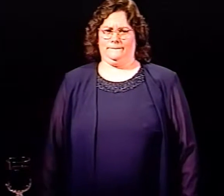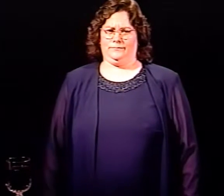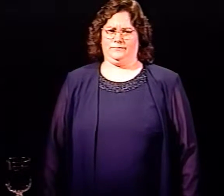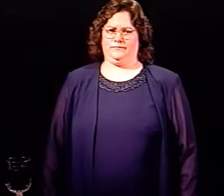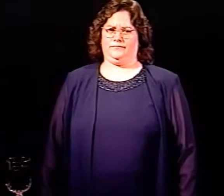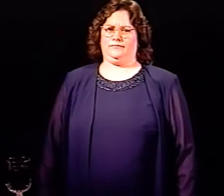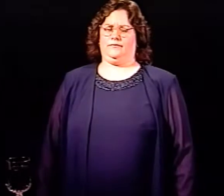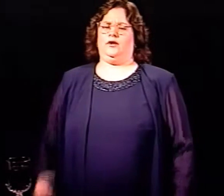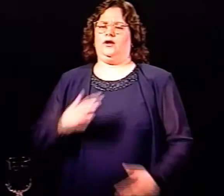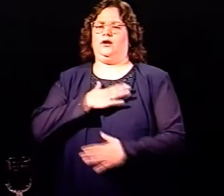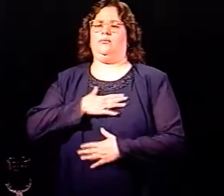Please be seated.